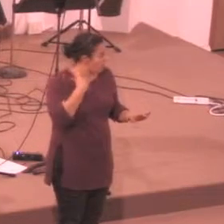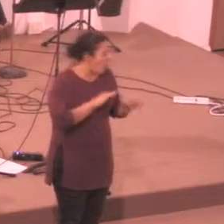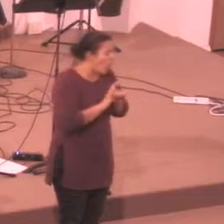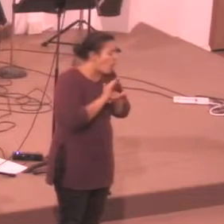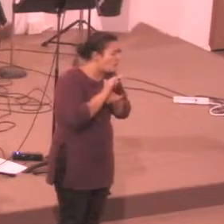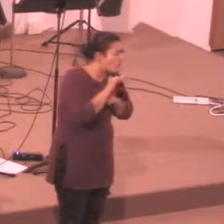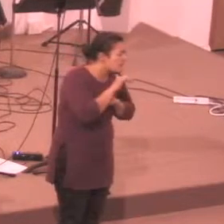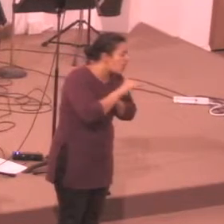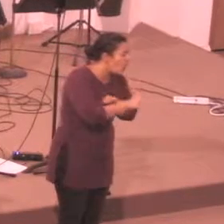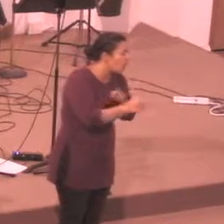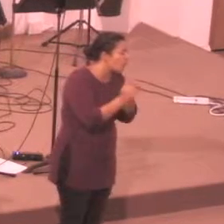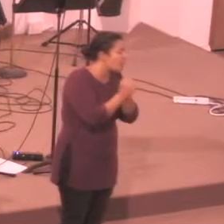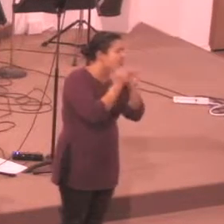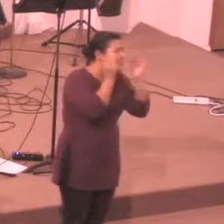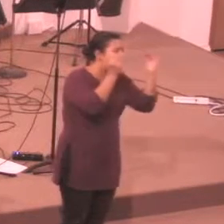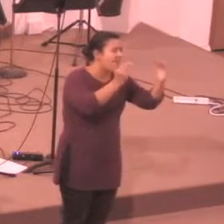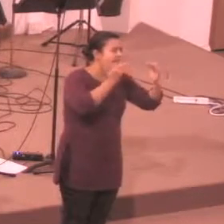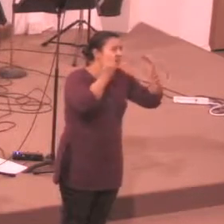Woo!